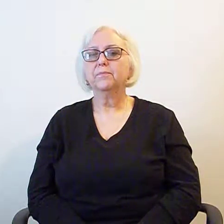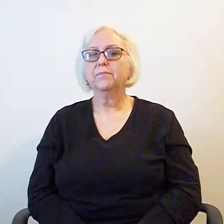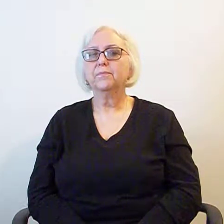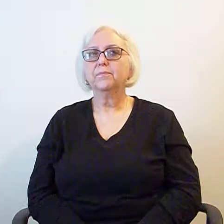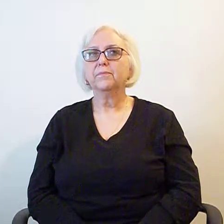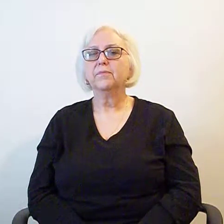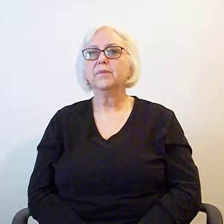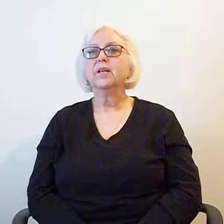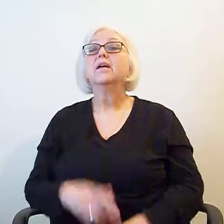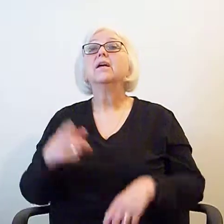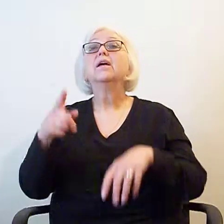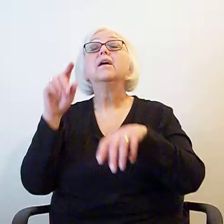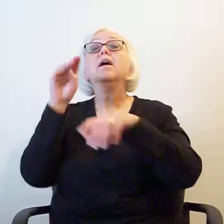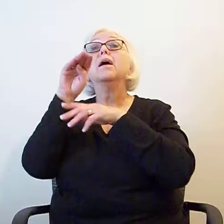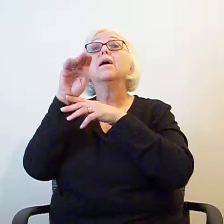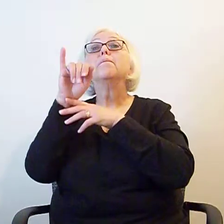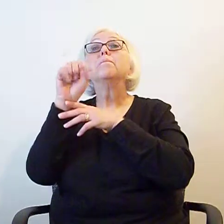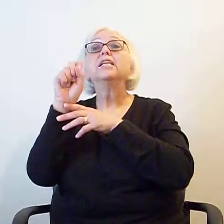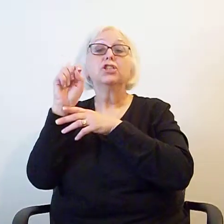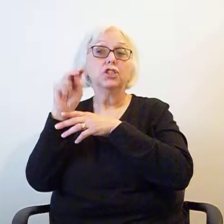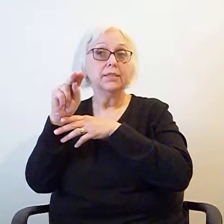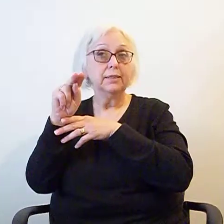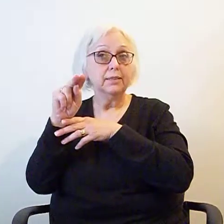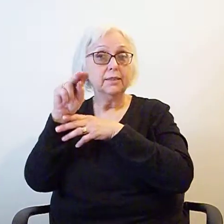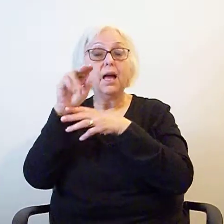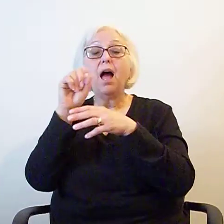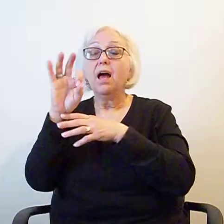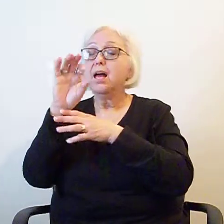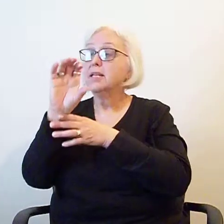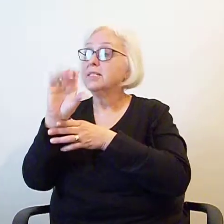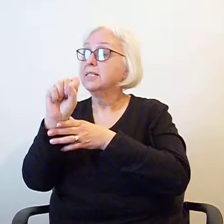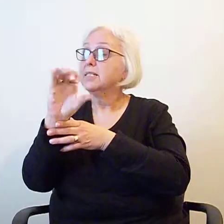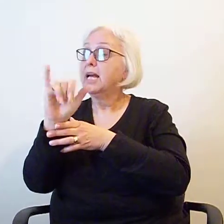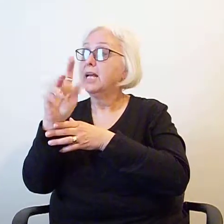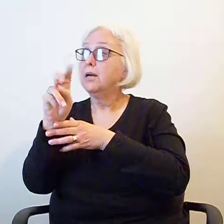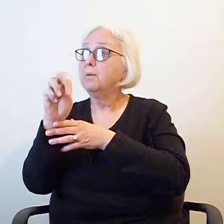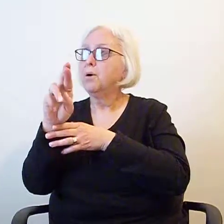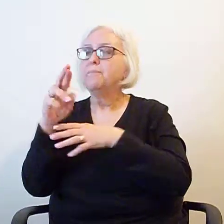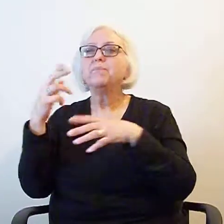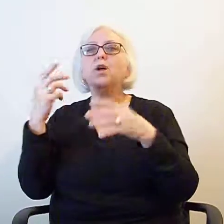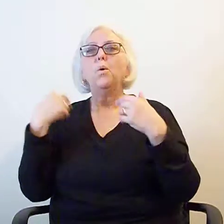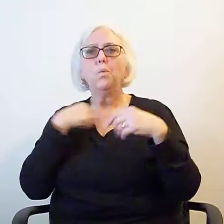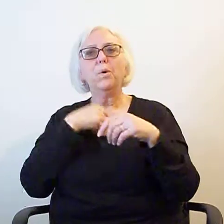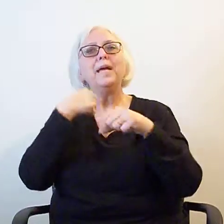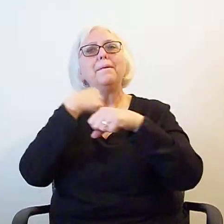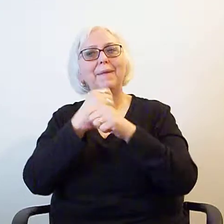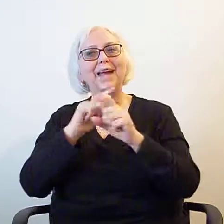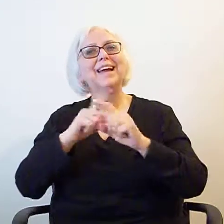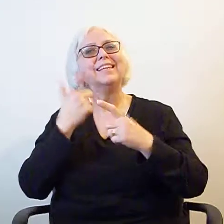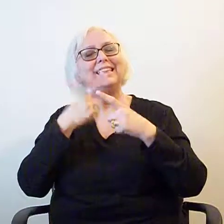The mission of Sycamore is we make a difference in the lives of people